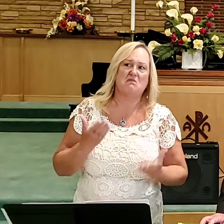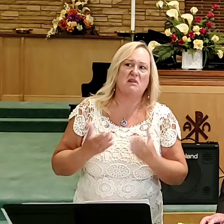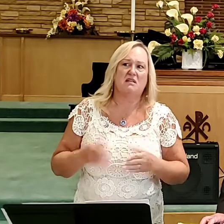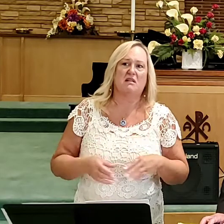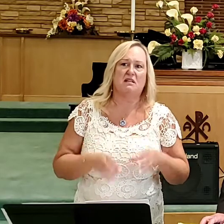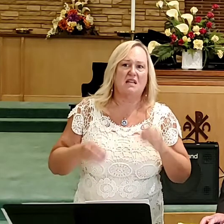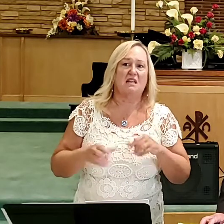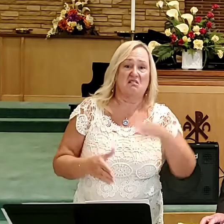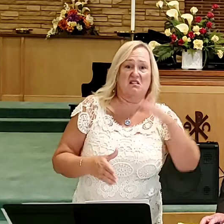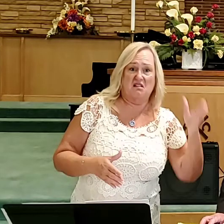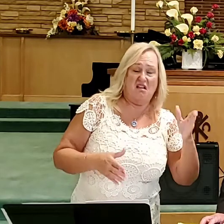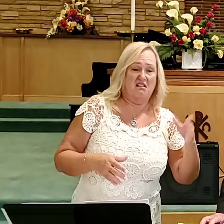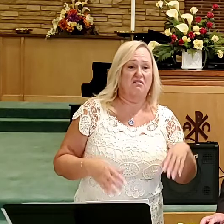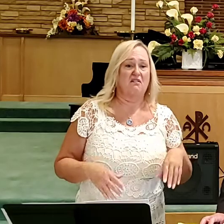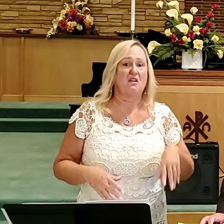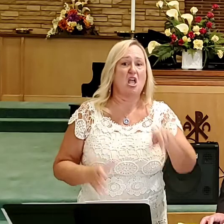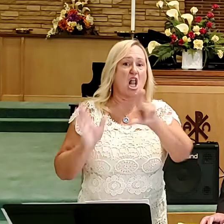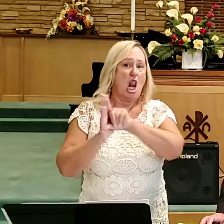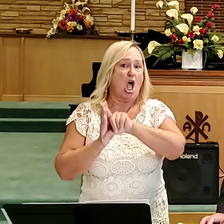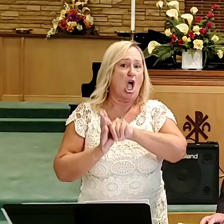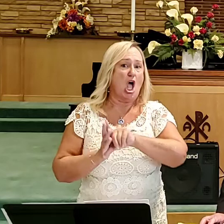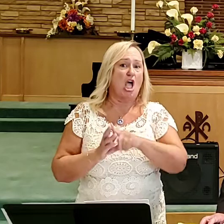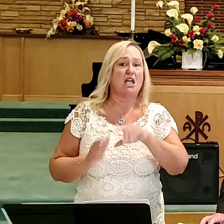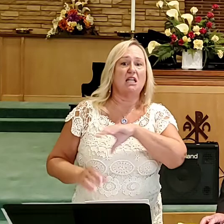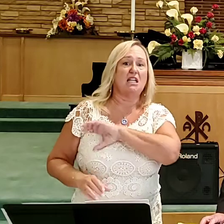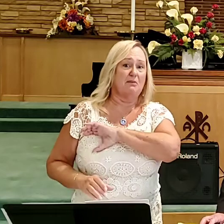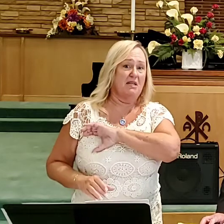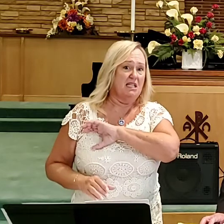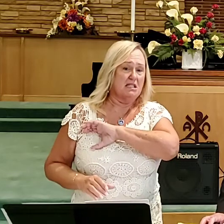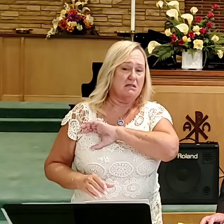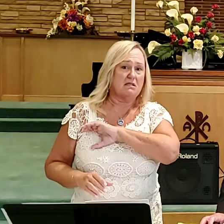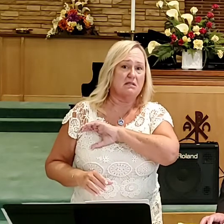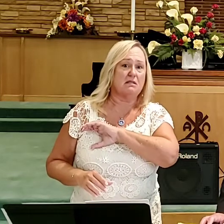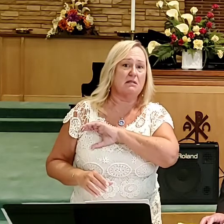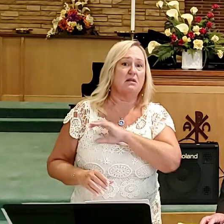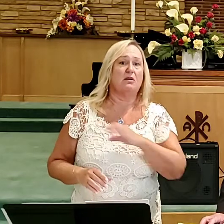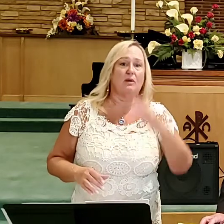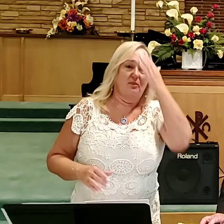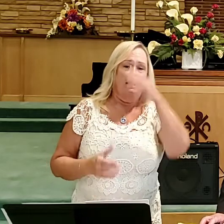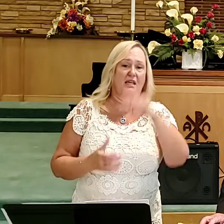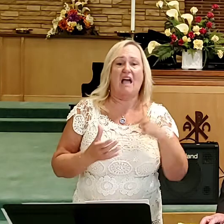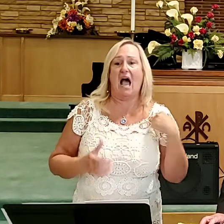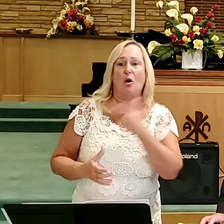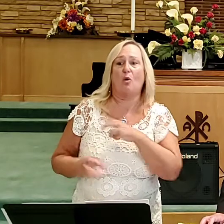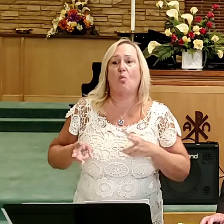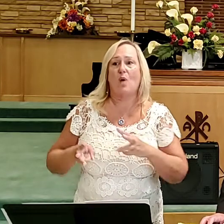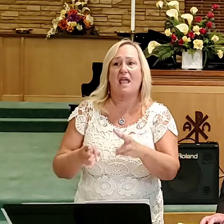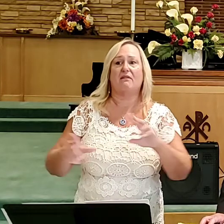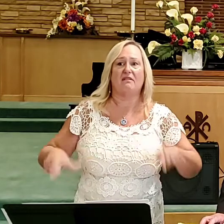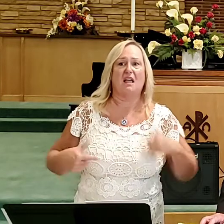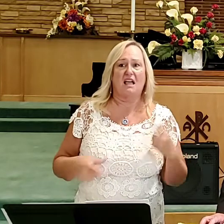the side of law and order and the police because we believe our very way of life is